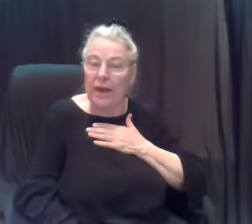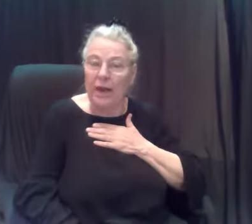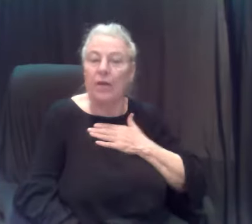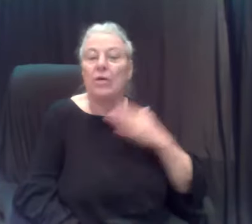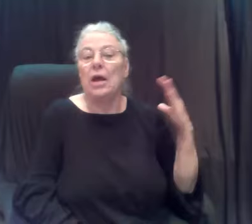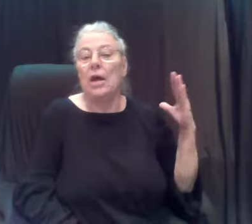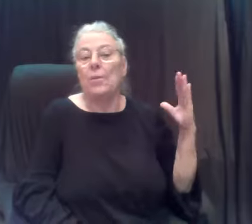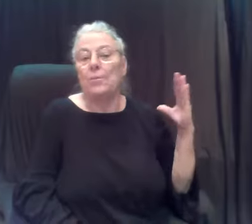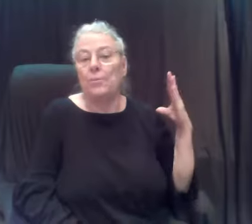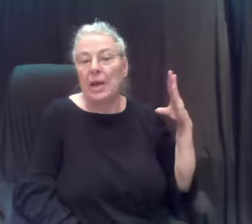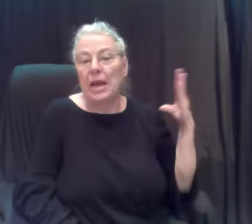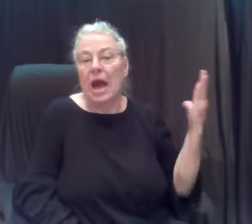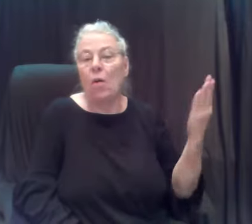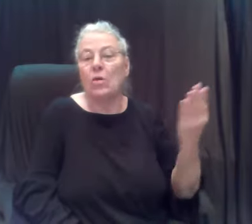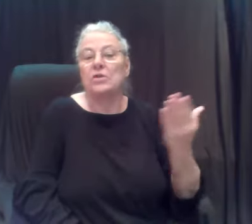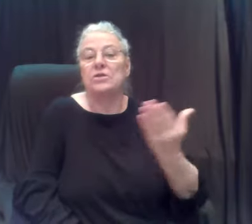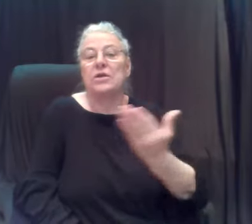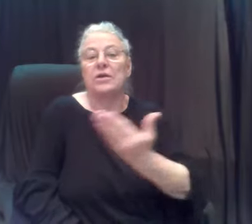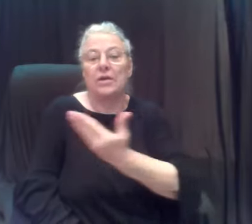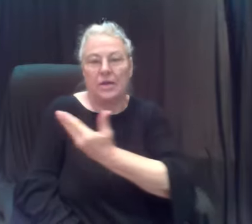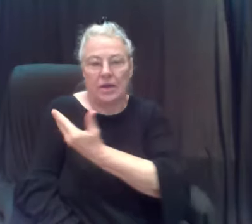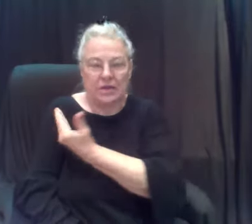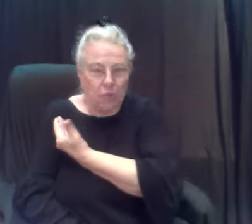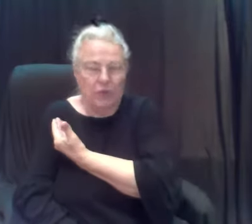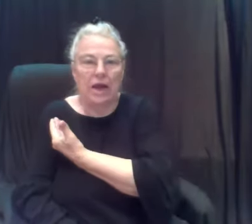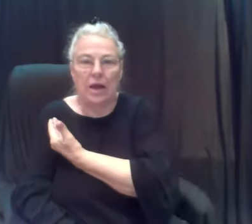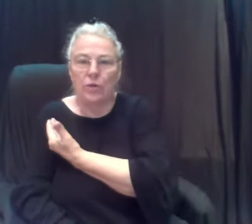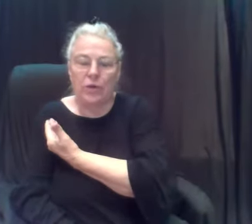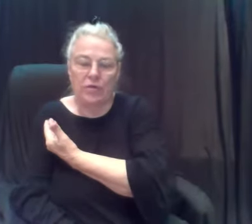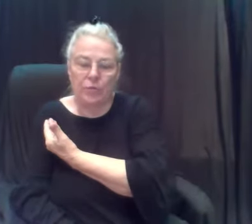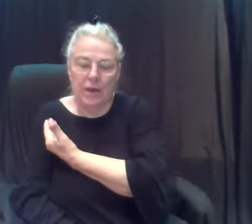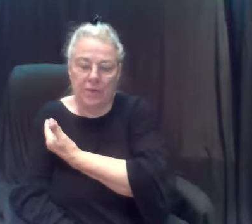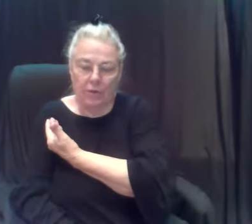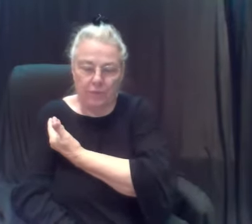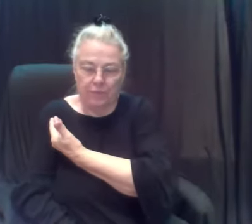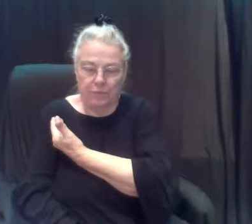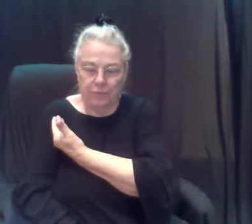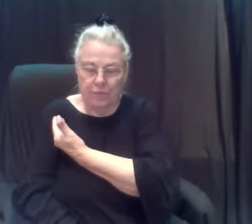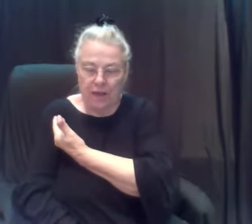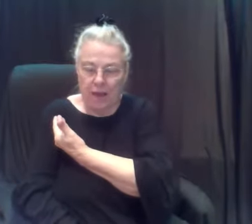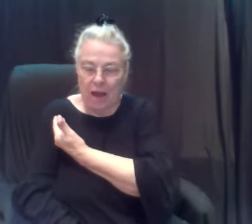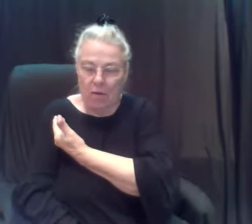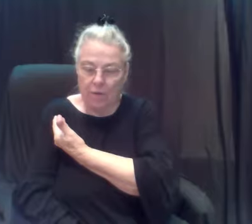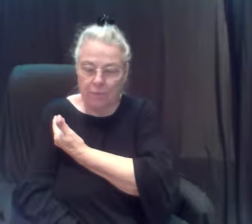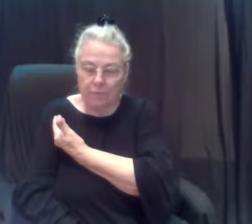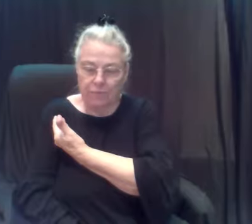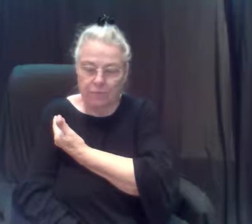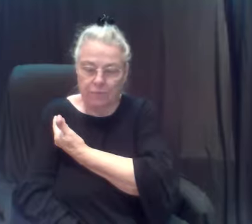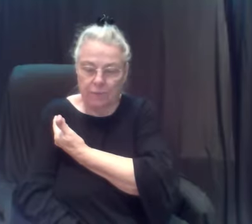here. But ours is going to include other people. Our.